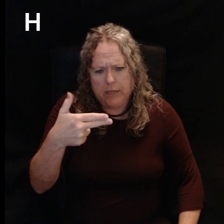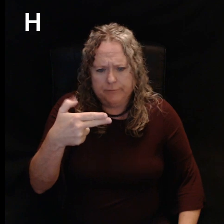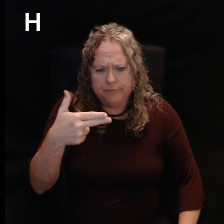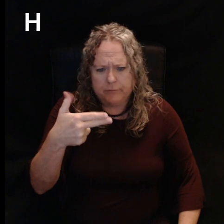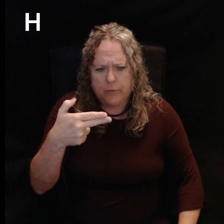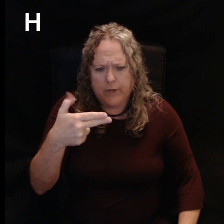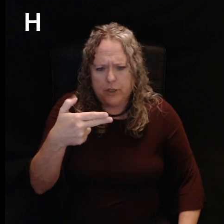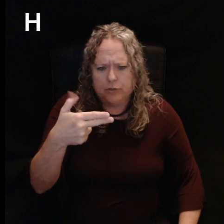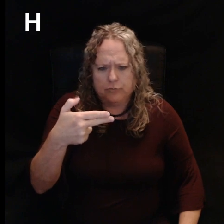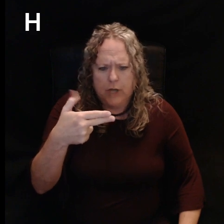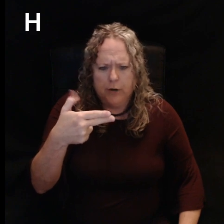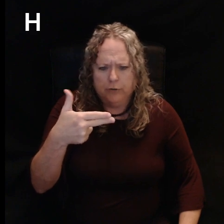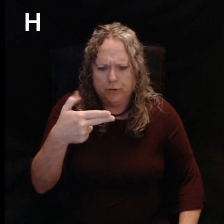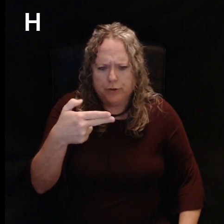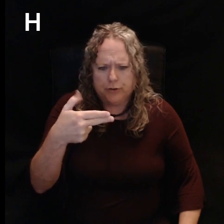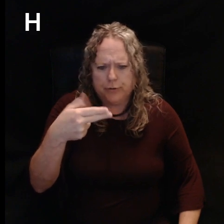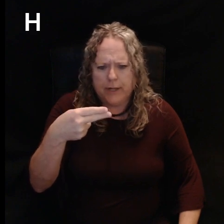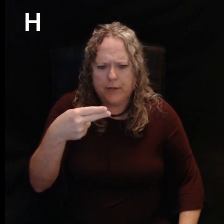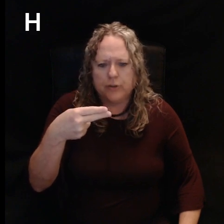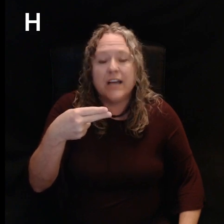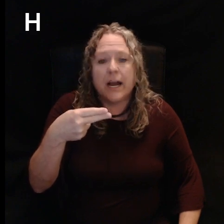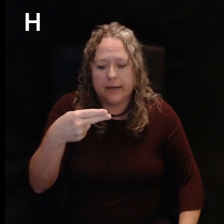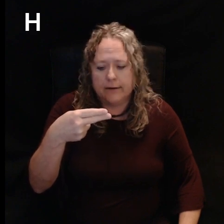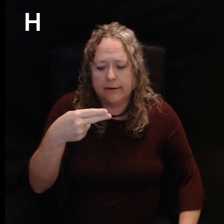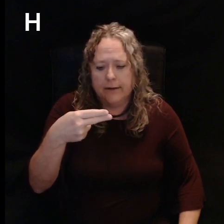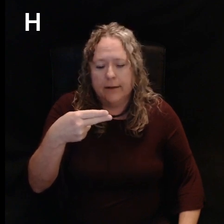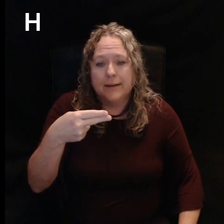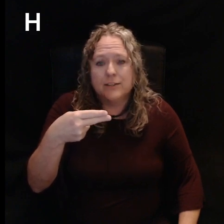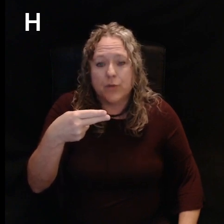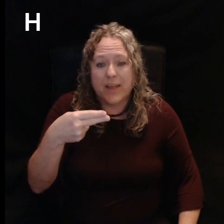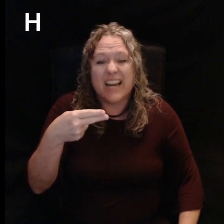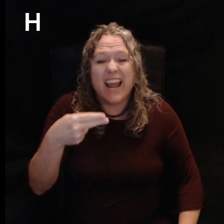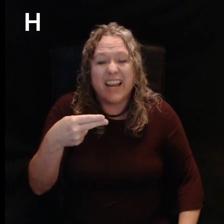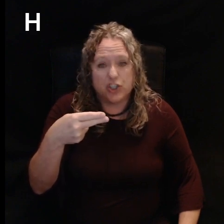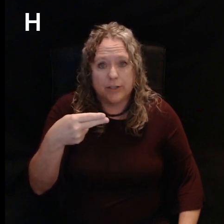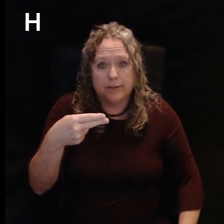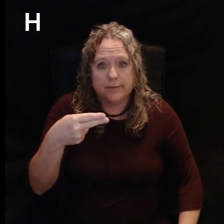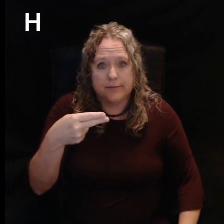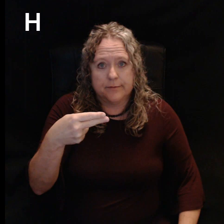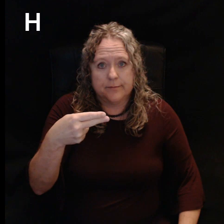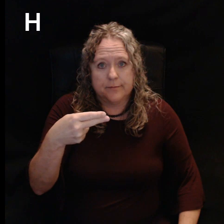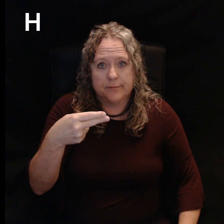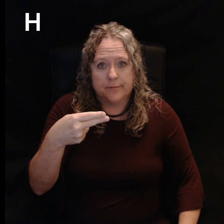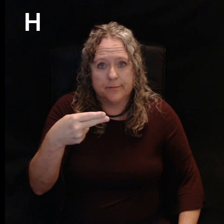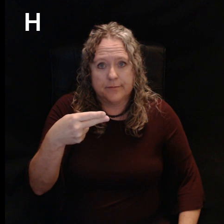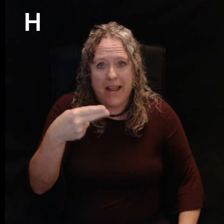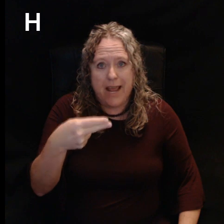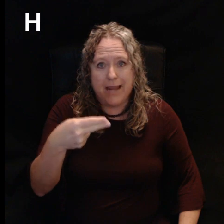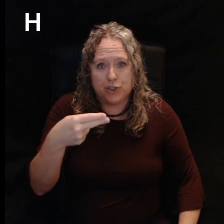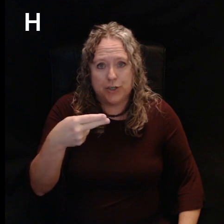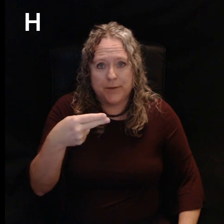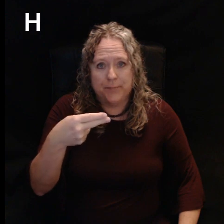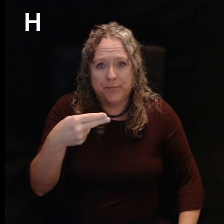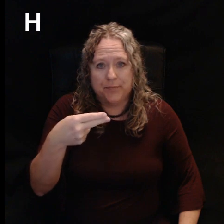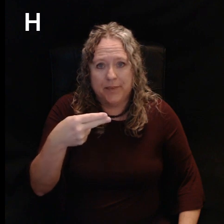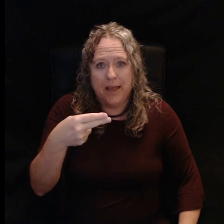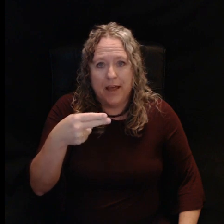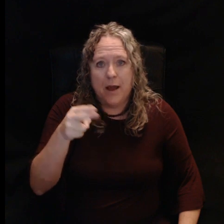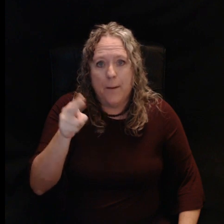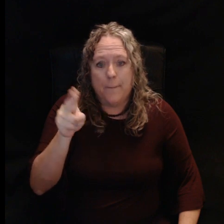a gun, shooter, and then you tuck it. So that's an H. H. Put